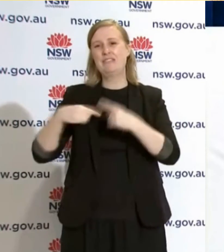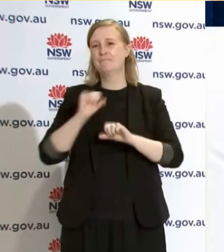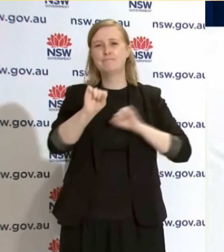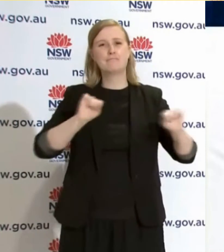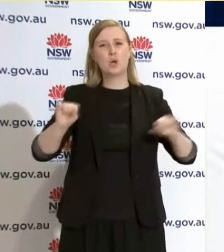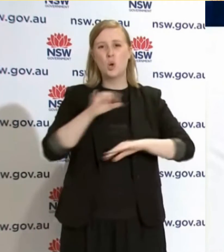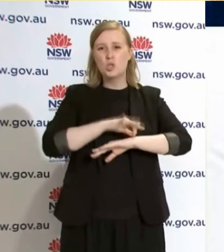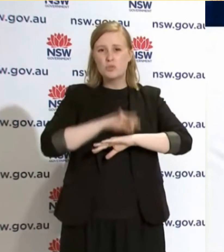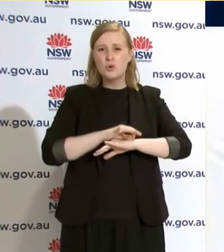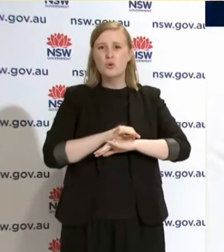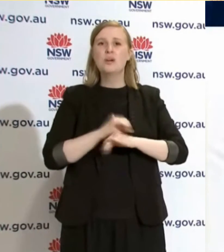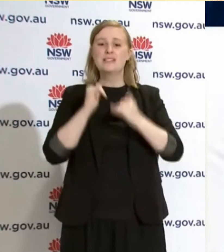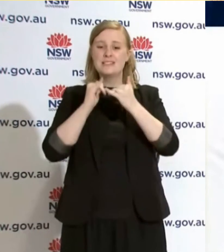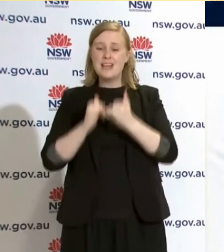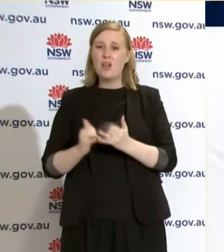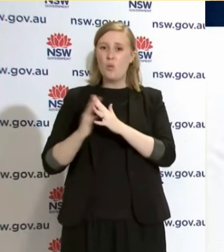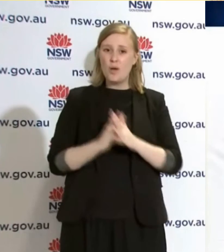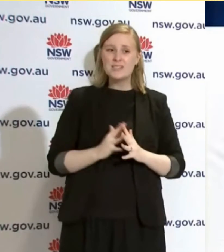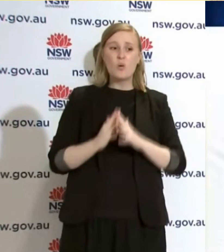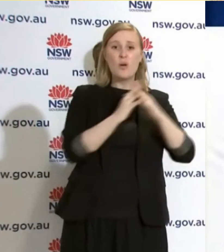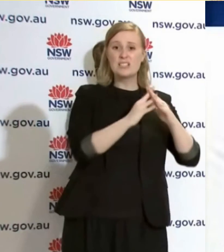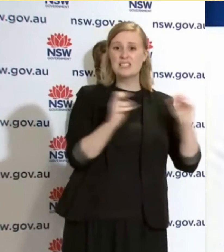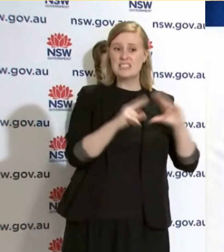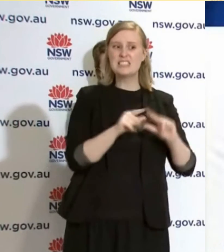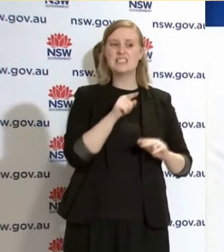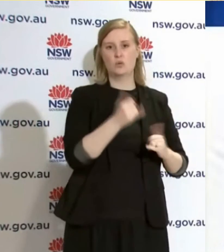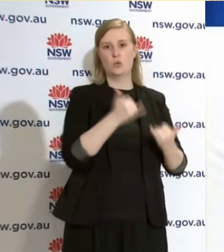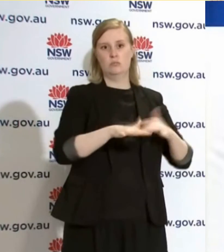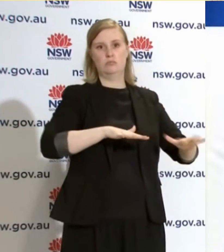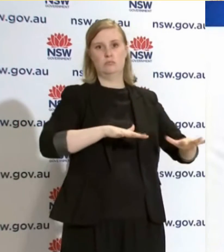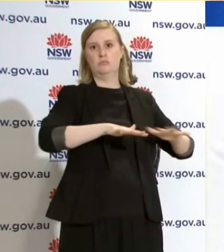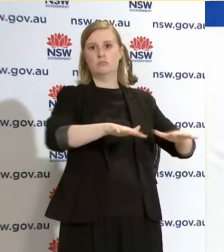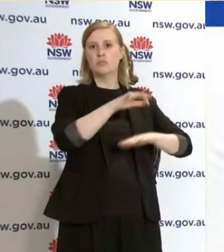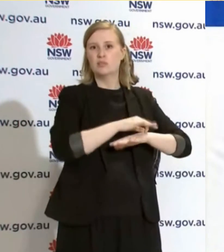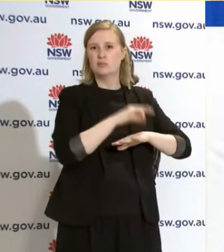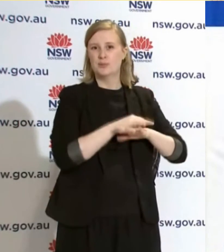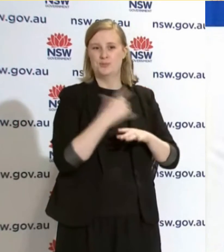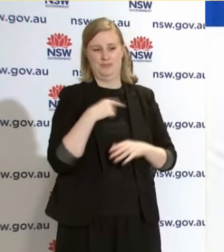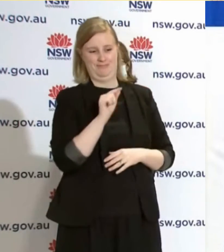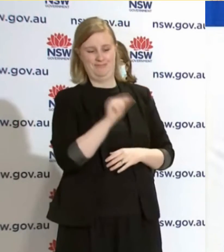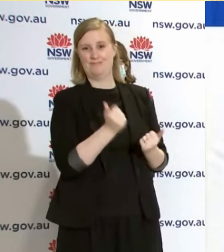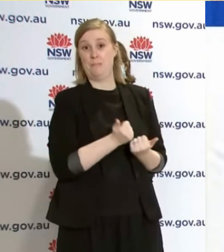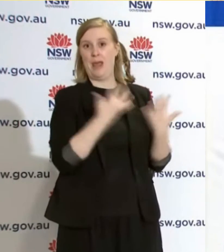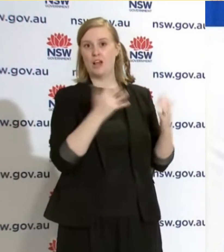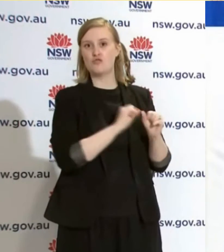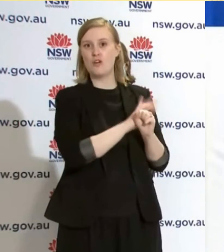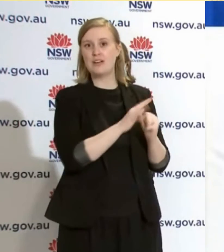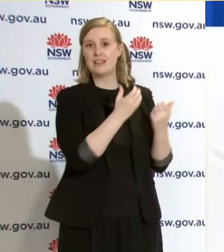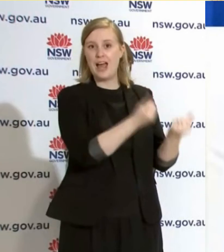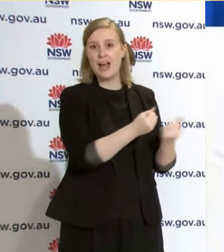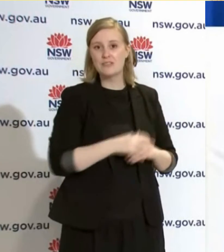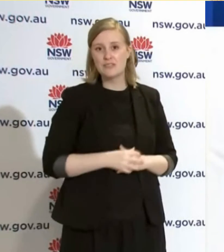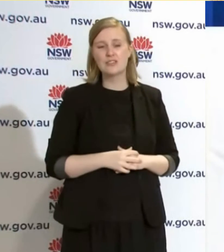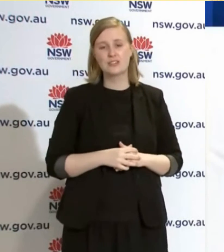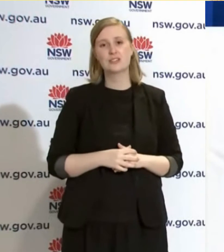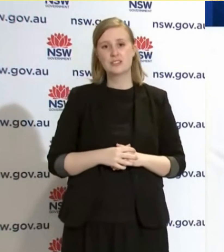the majority of cases are. But we're also in a good position where we're managing capacity, managing these challenges. Our system is tested in the